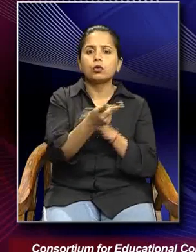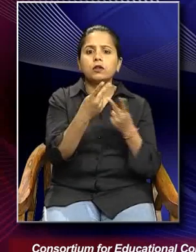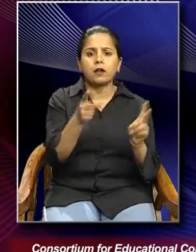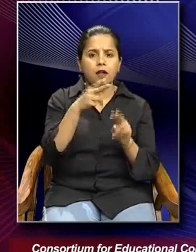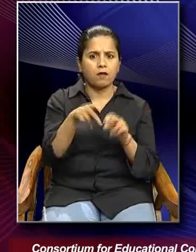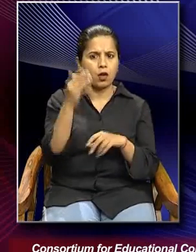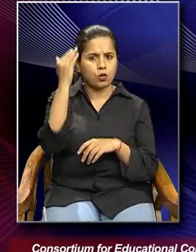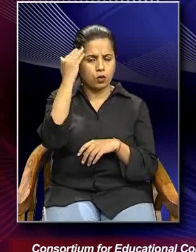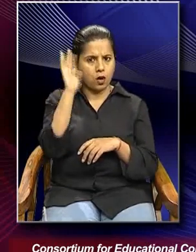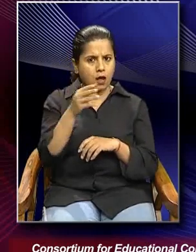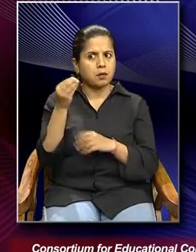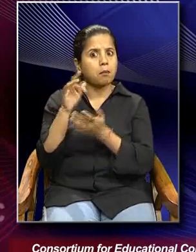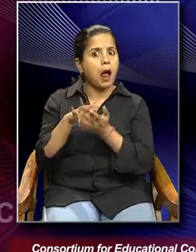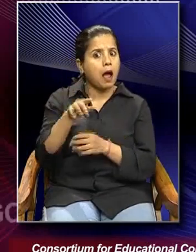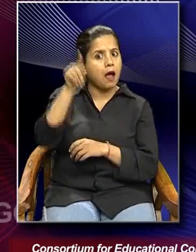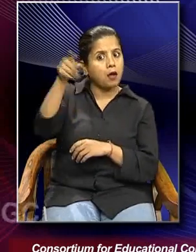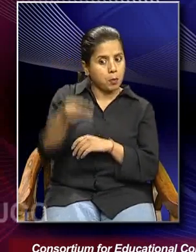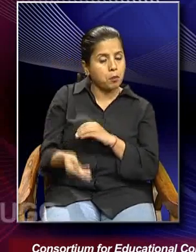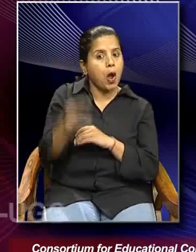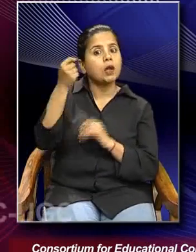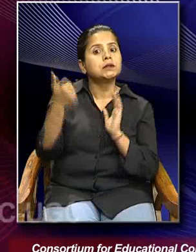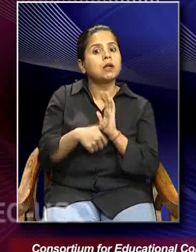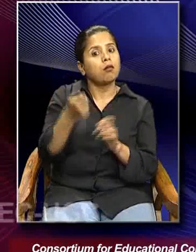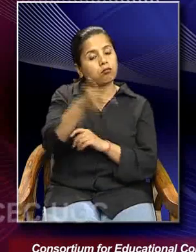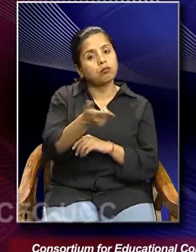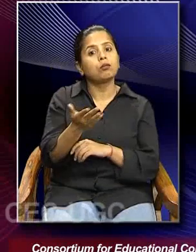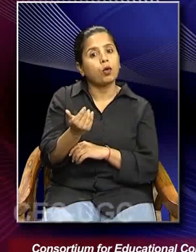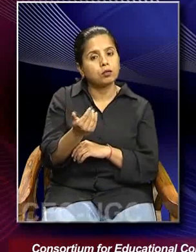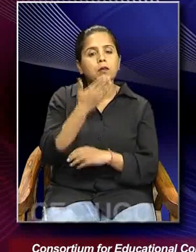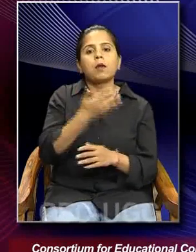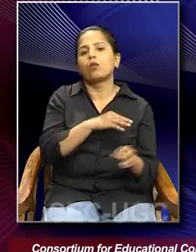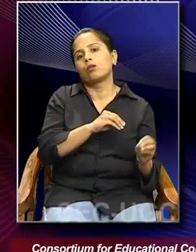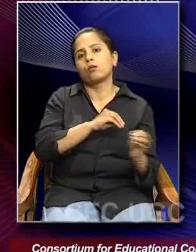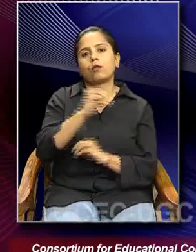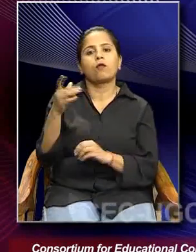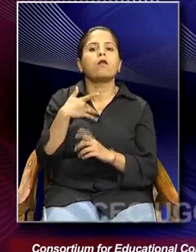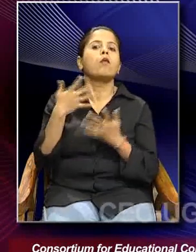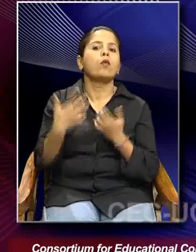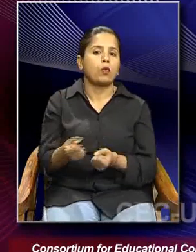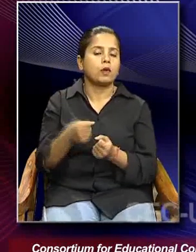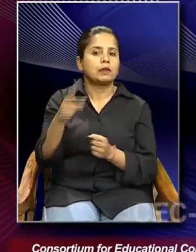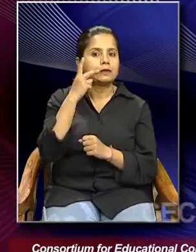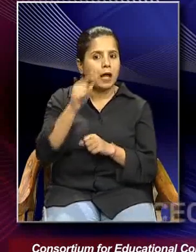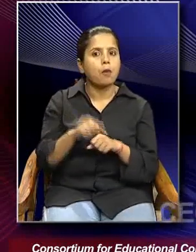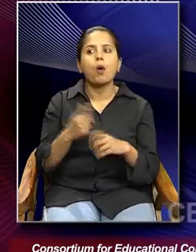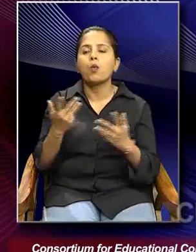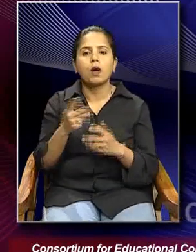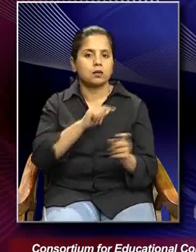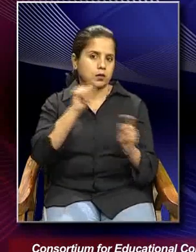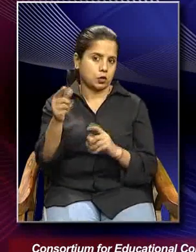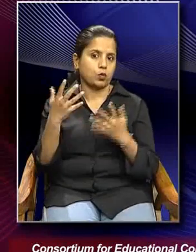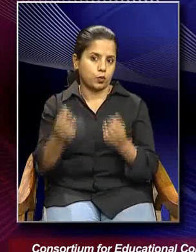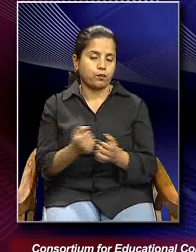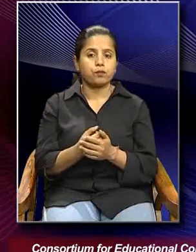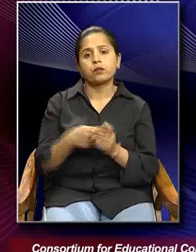that there is a location where you may get higher wages, so they would like to go and seek these opportunities